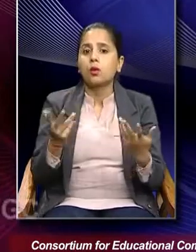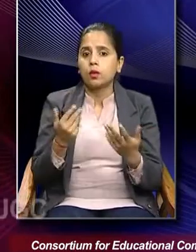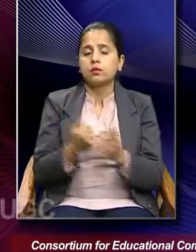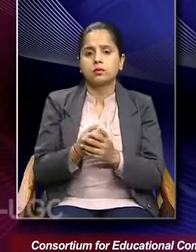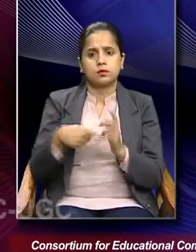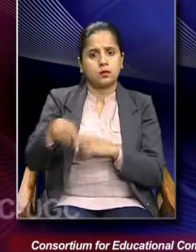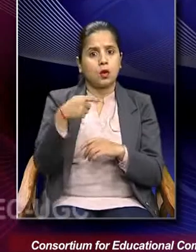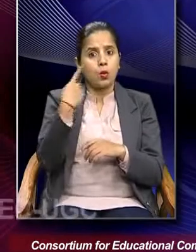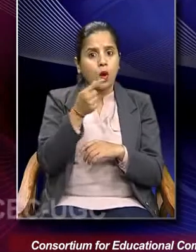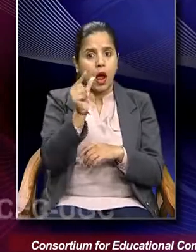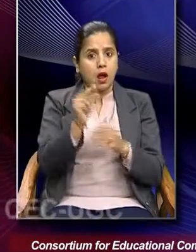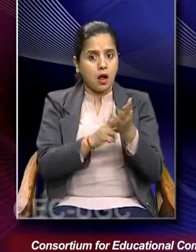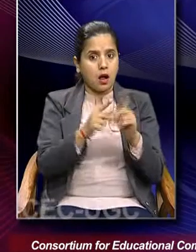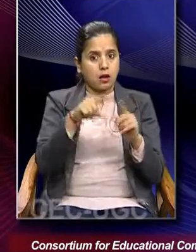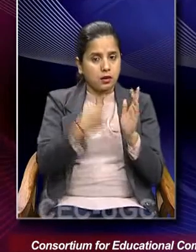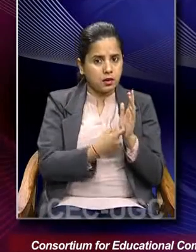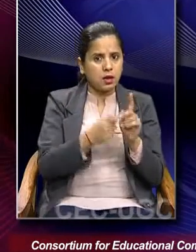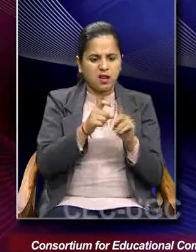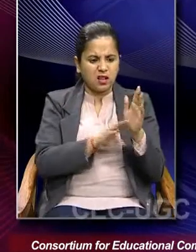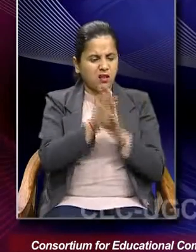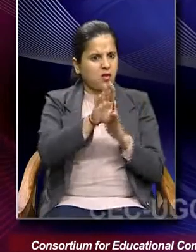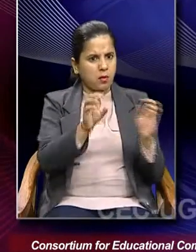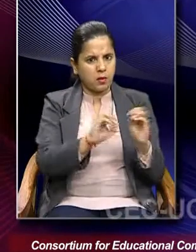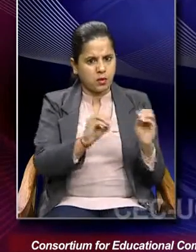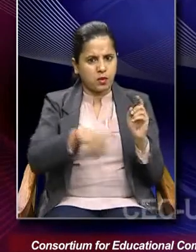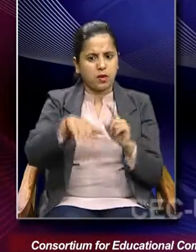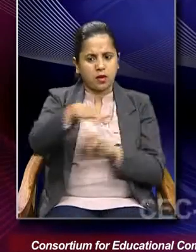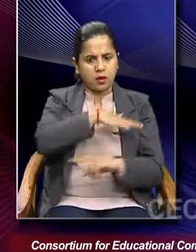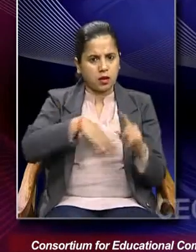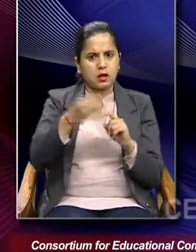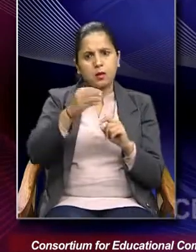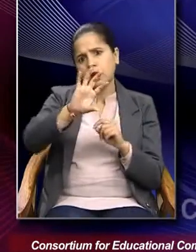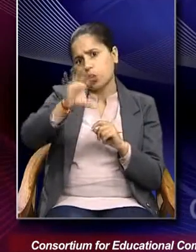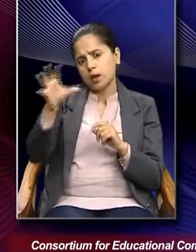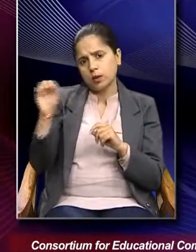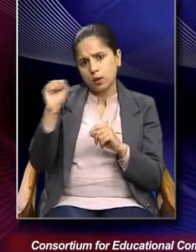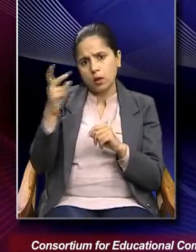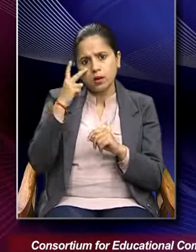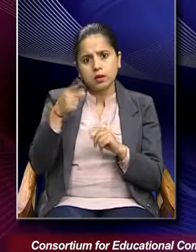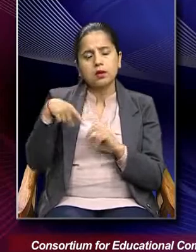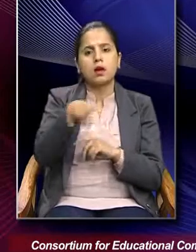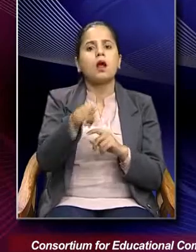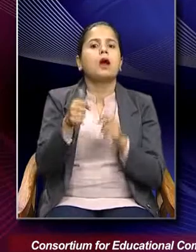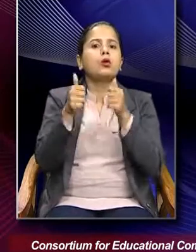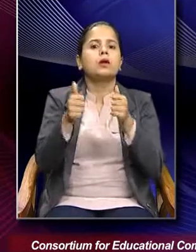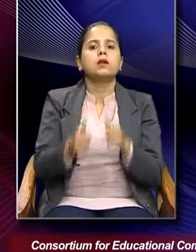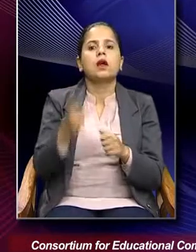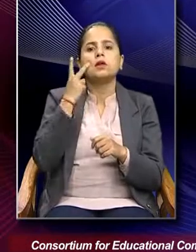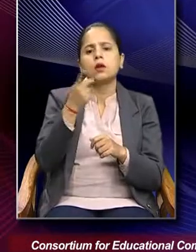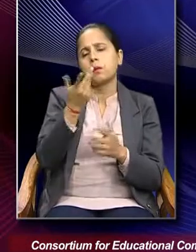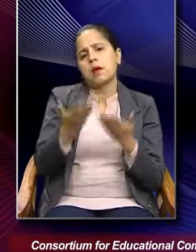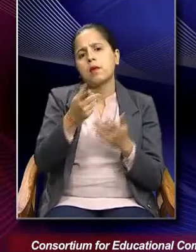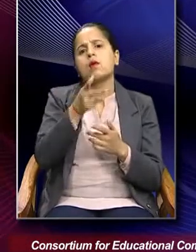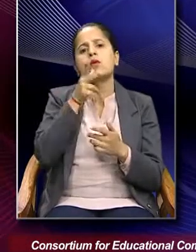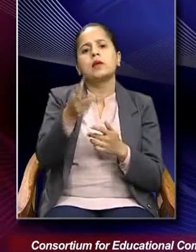that the underdeveloped position or the conditions of certain countries it is an outcome, or you can call it